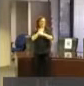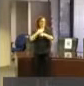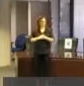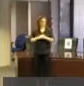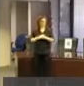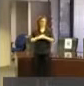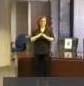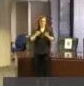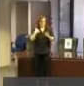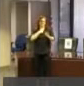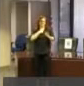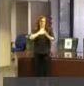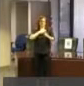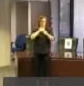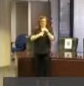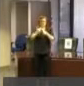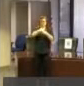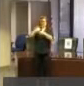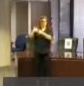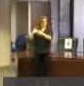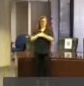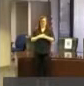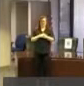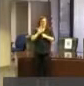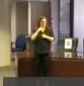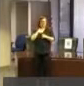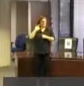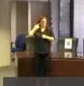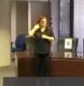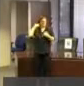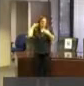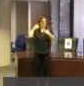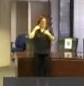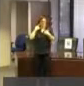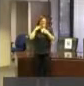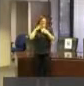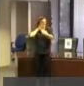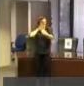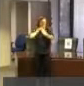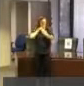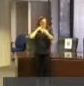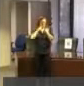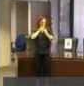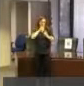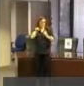on. I'm getting a little feedback noise here. I don't know whether that's affecting everyone else or